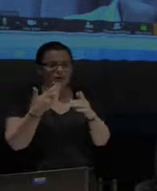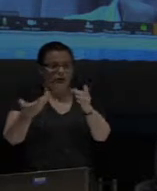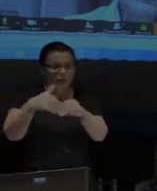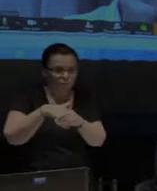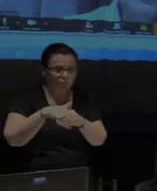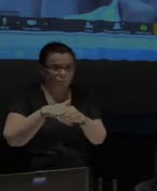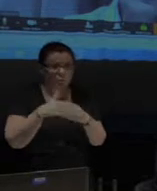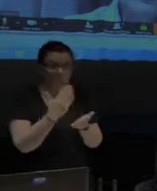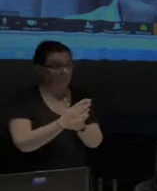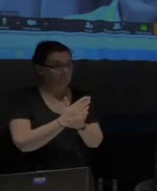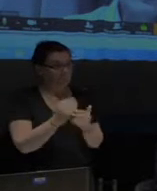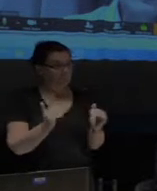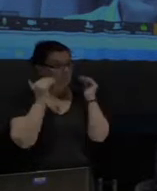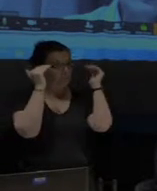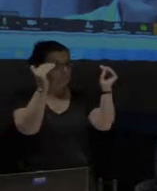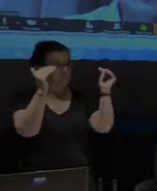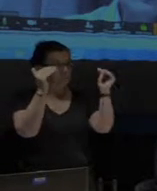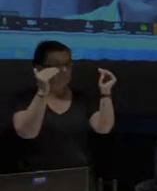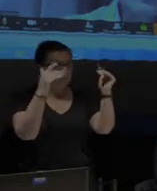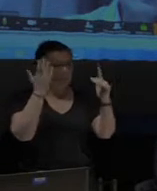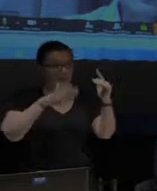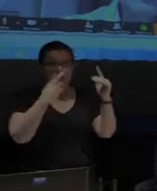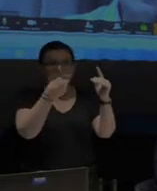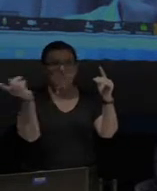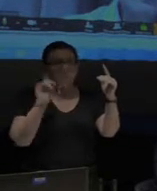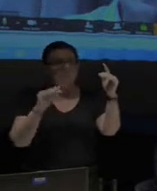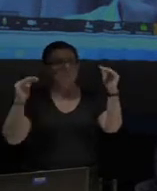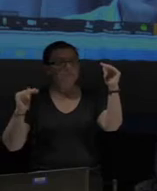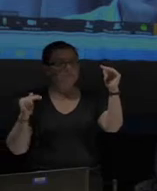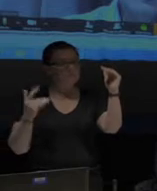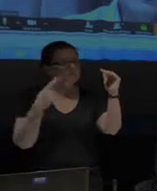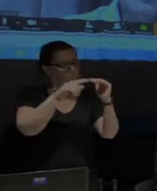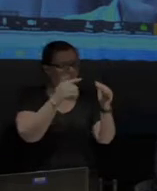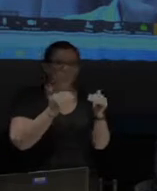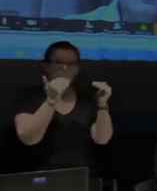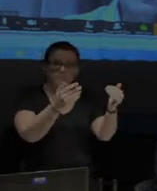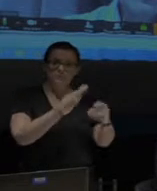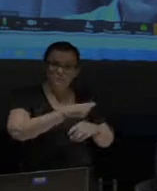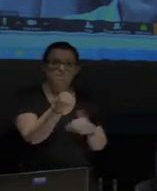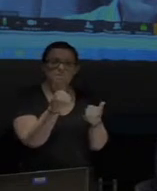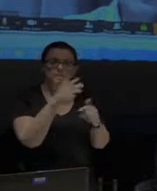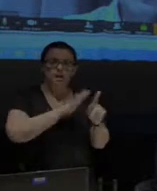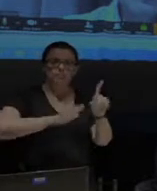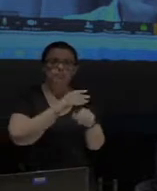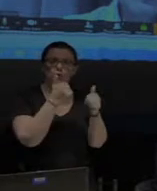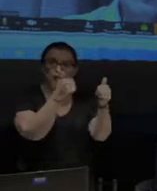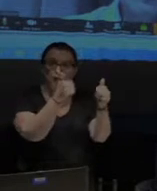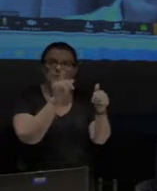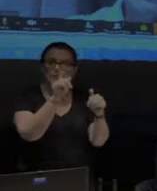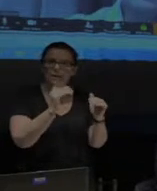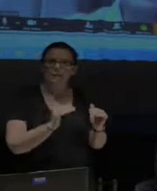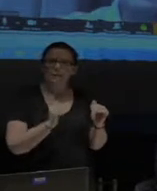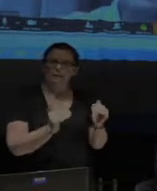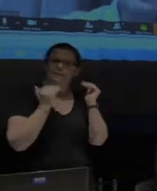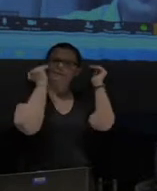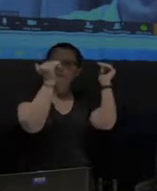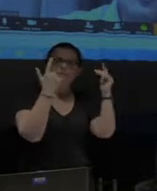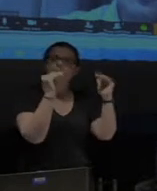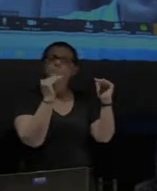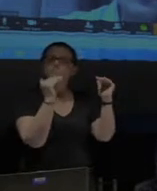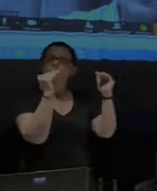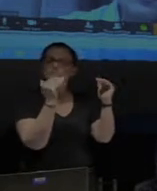that in a cultural context, and the awareness of those values is quite good, but not as good as we would like.